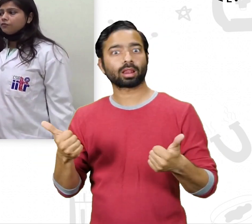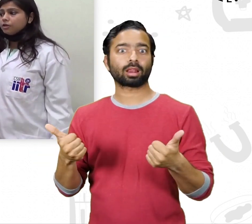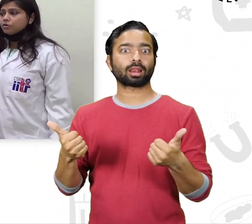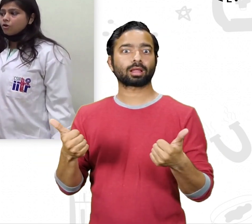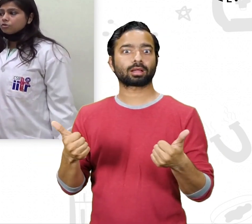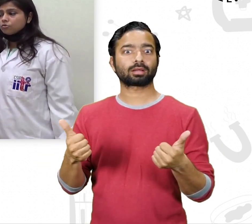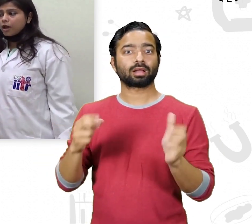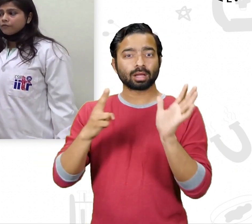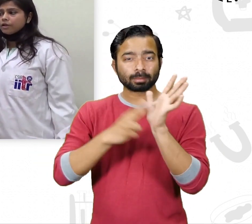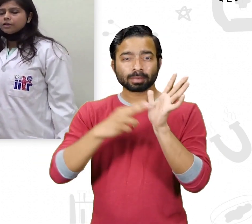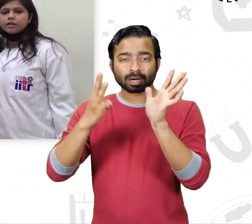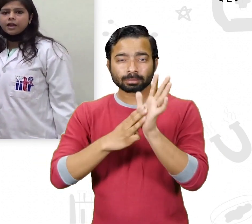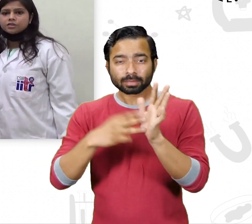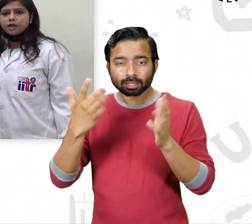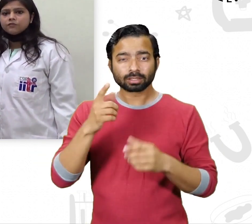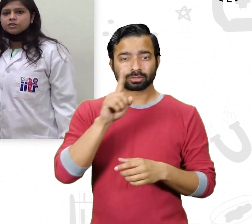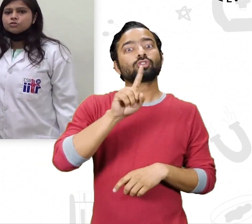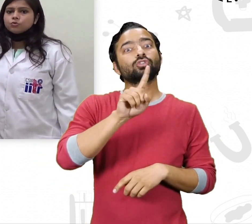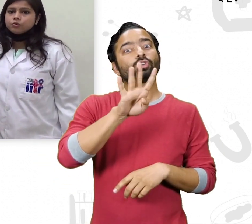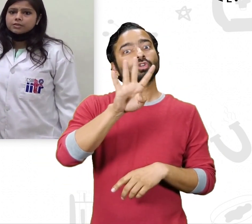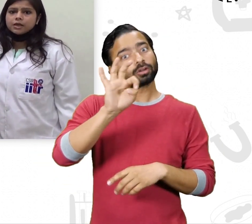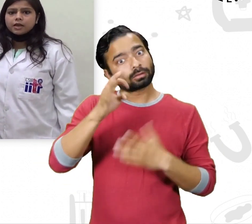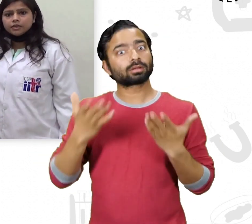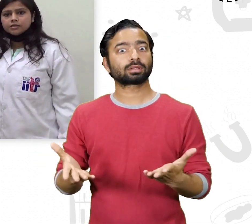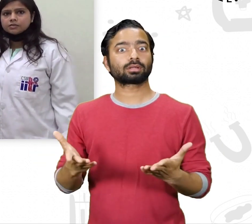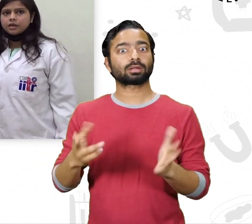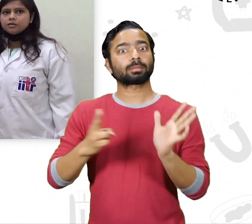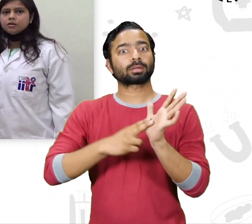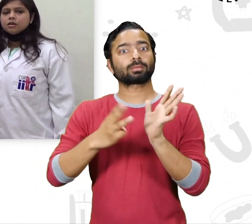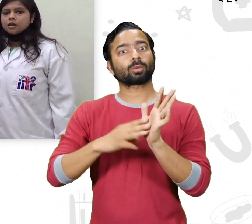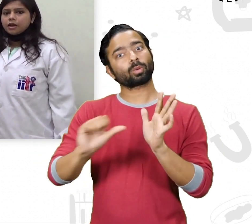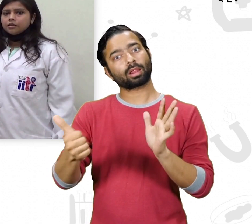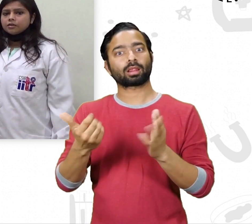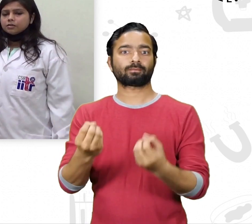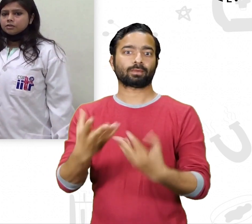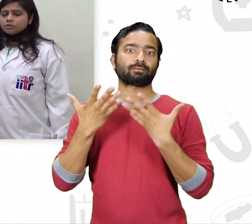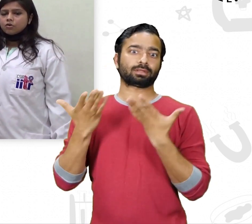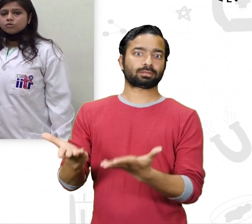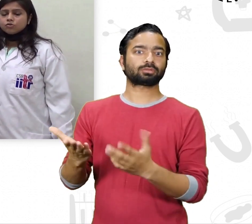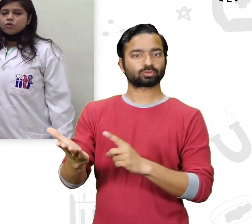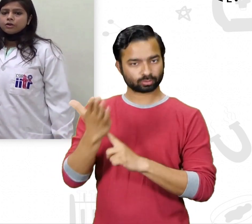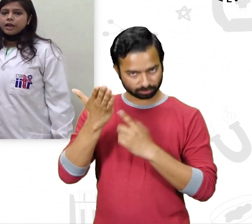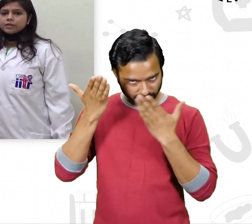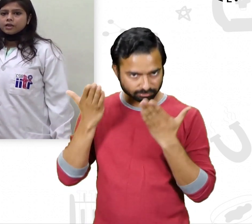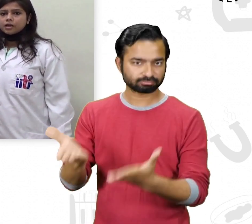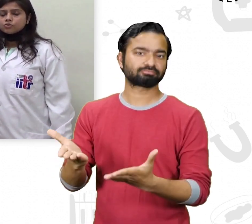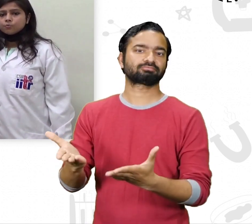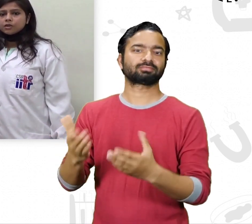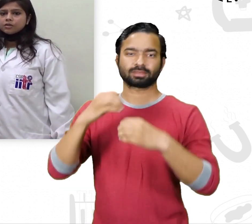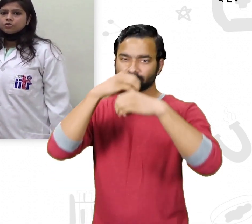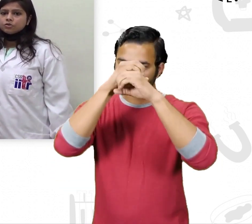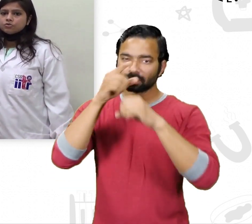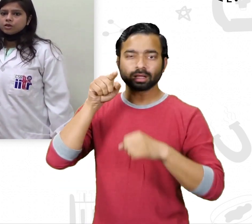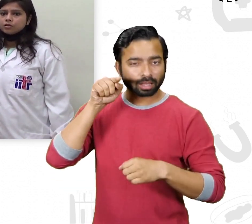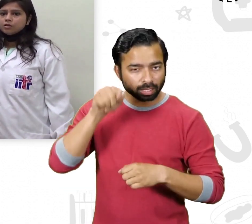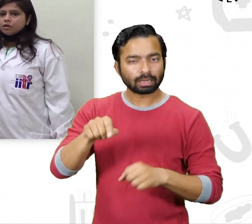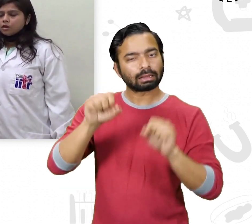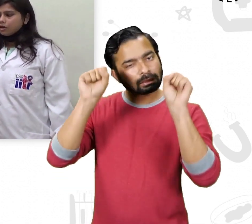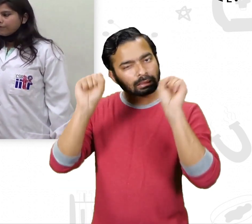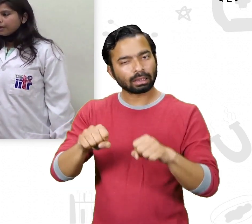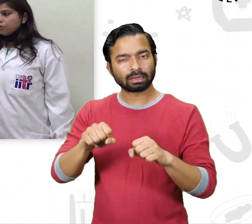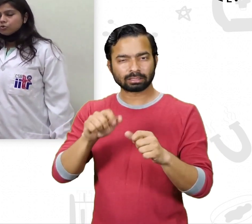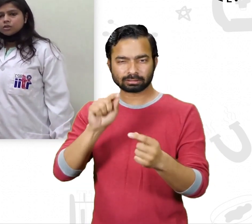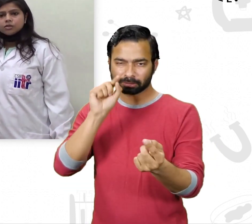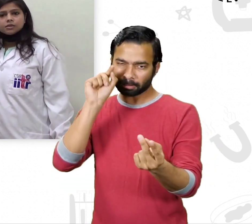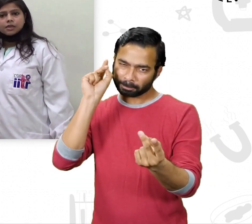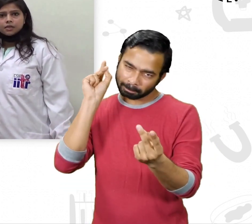instrument, we also have an attachment which is known as the Airy scan and also called as the super resolution.